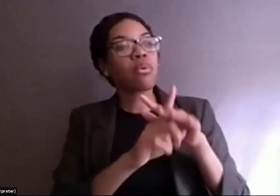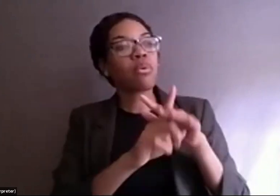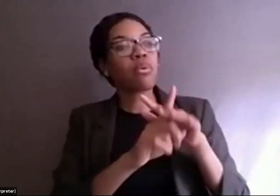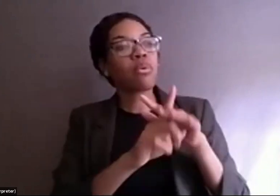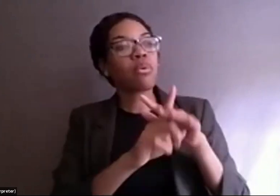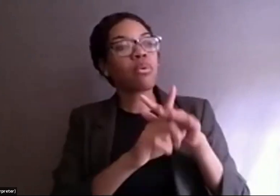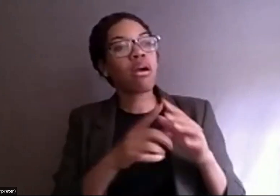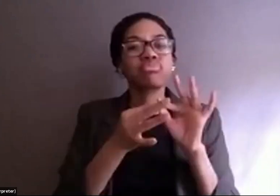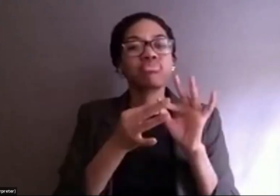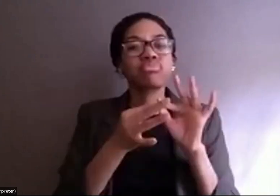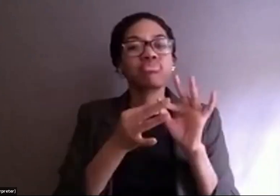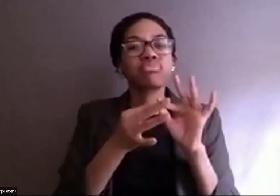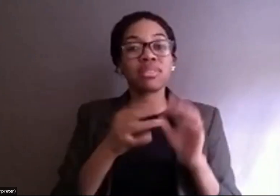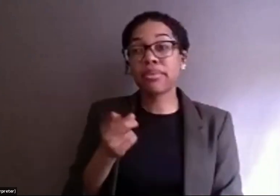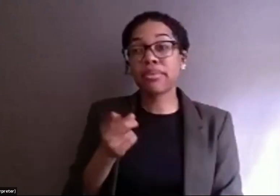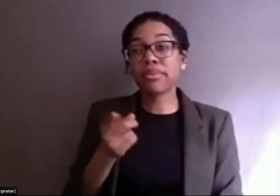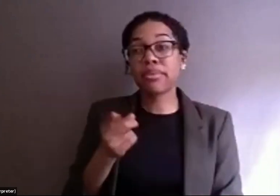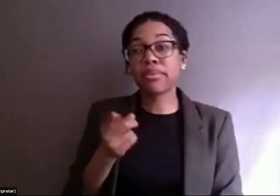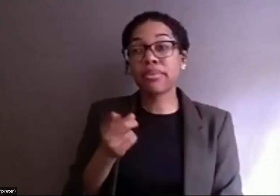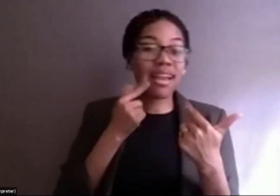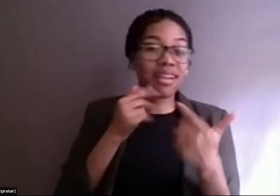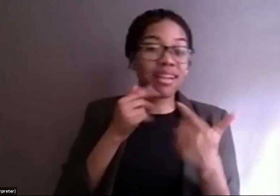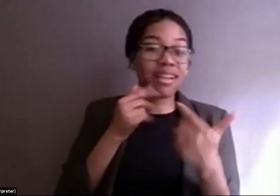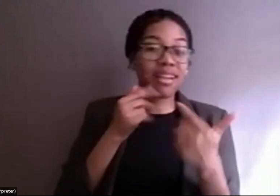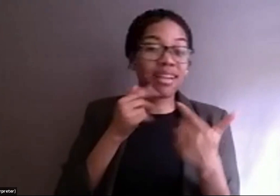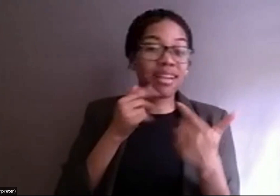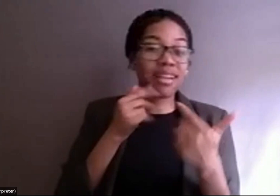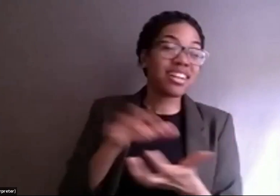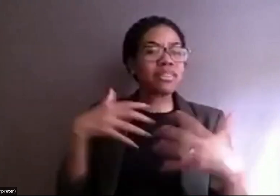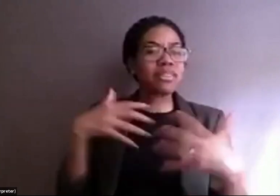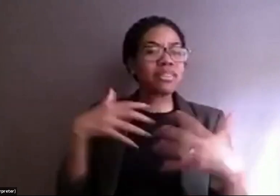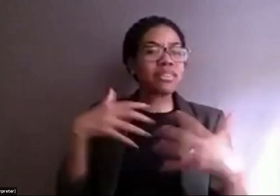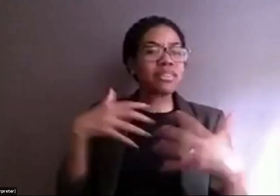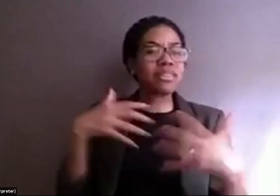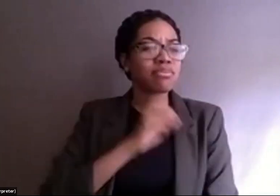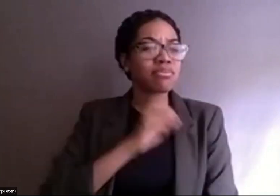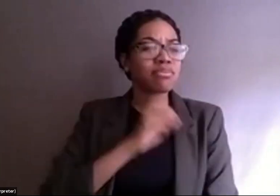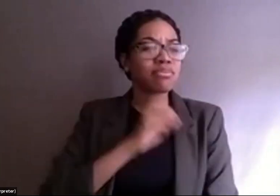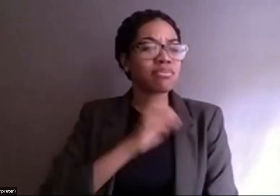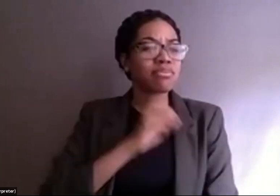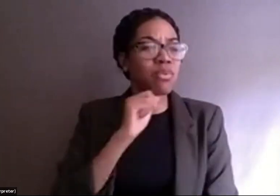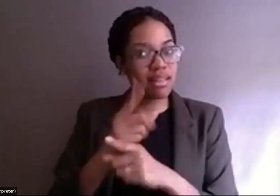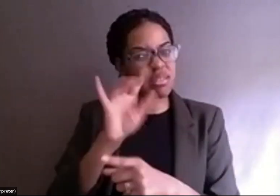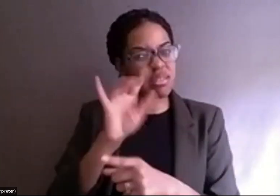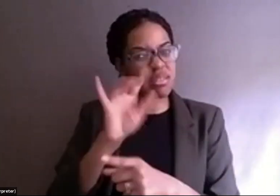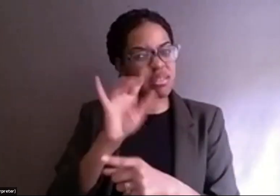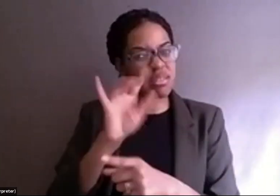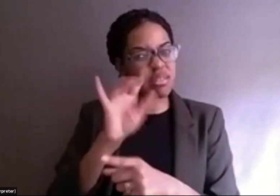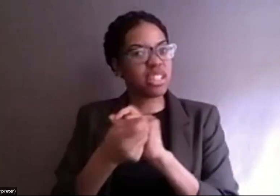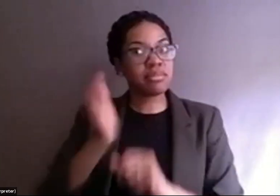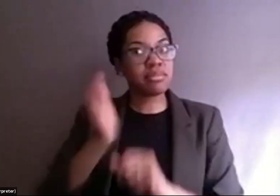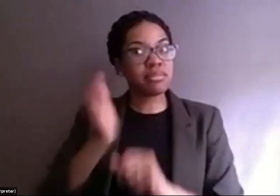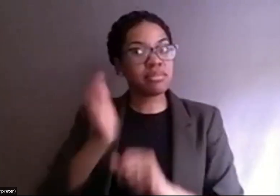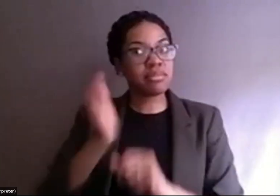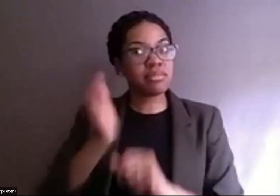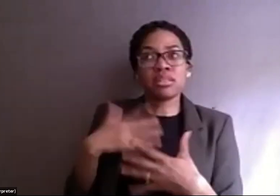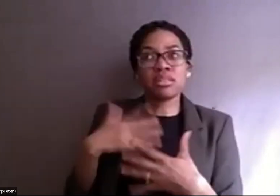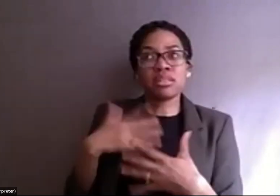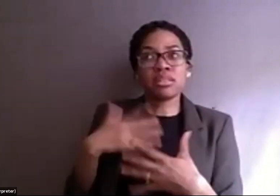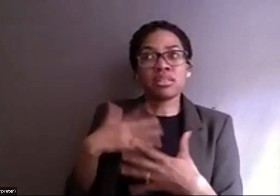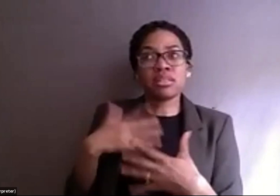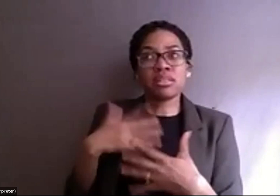Black people start laughing at him. They wouldn't be scared of him. So lots that has changed. But we look and see what has happened in the